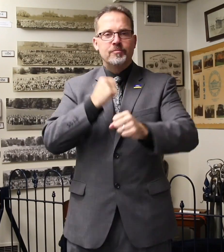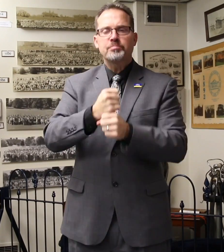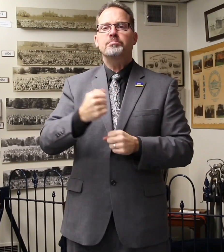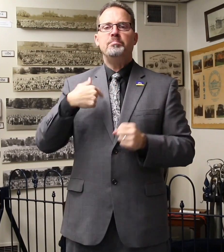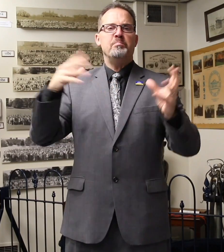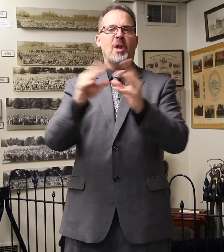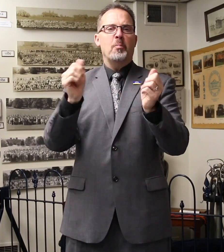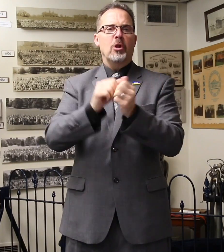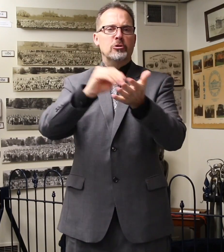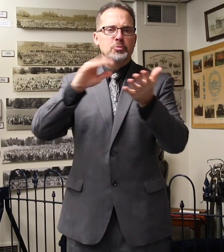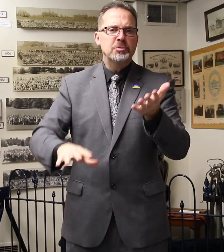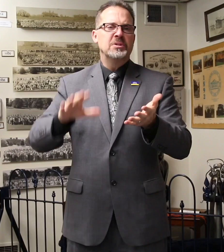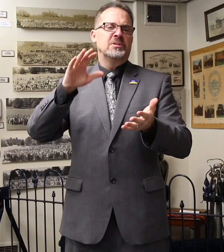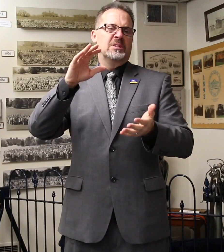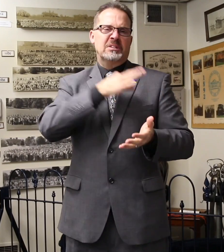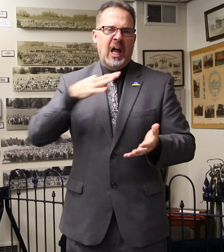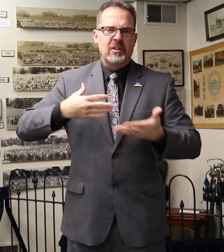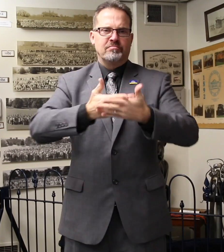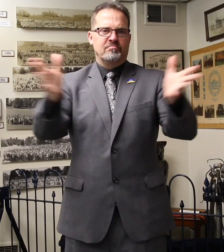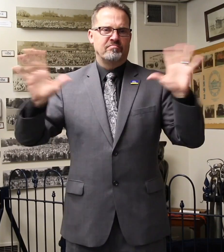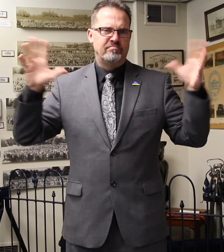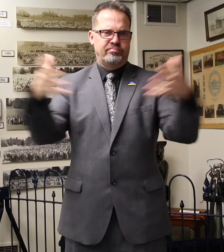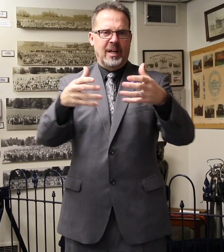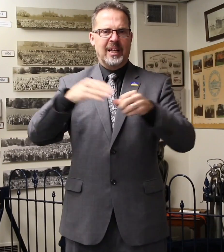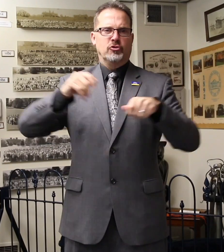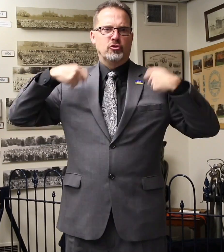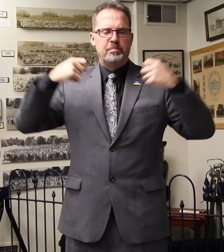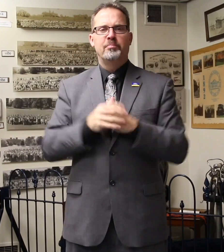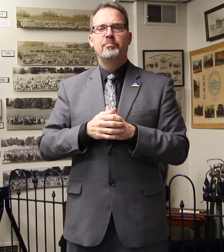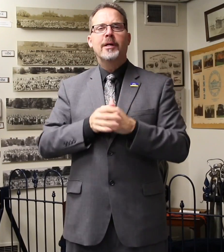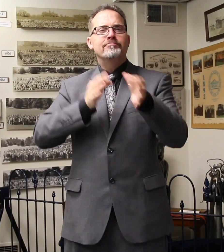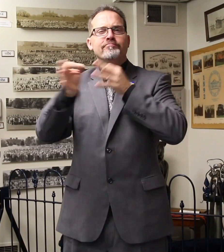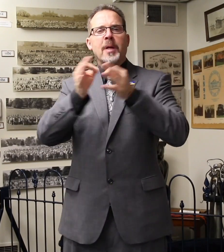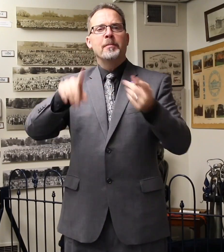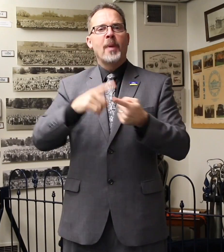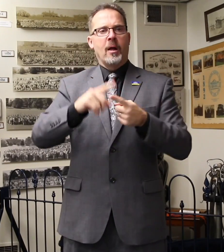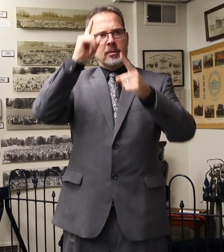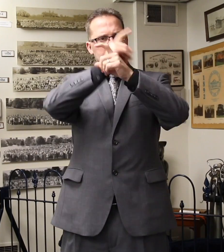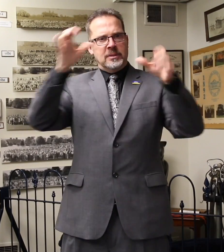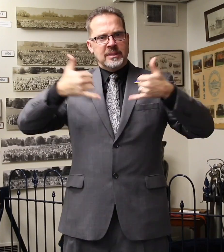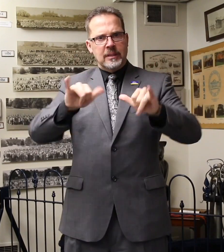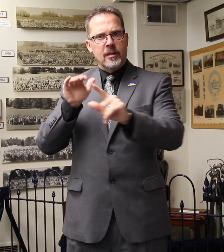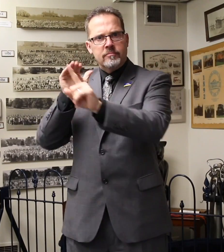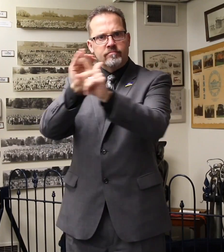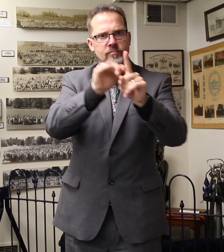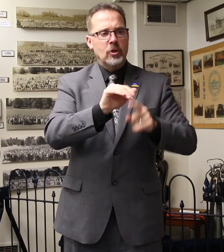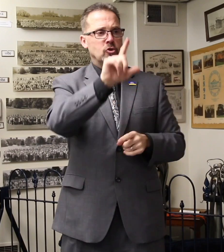I welcomed the students into the new year and had the entire school present in the gym. I took the time to explain to